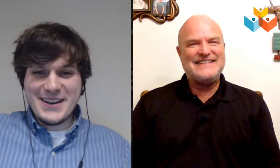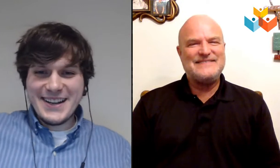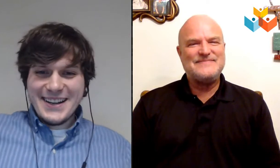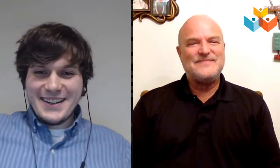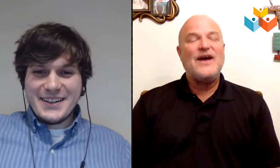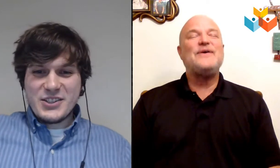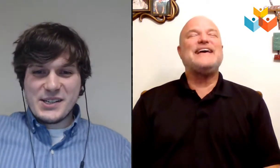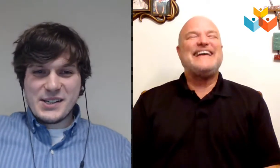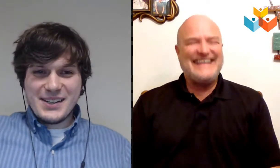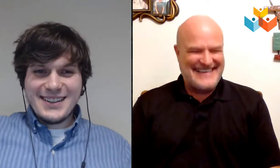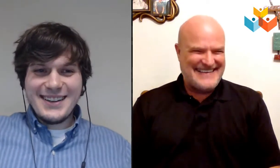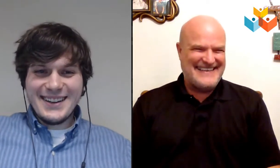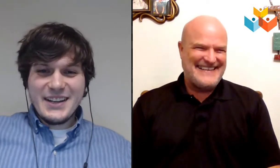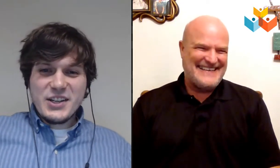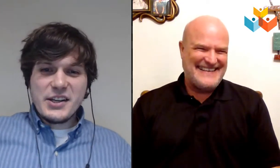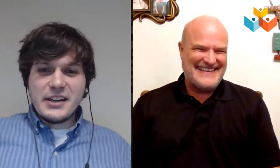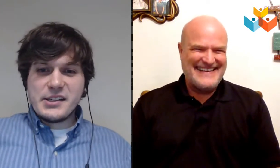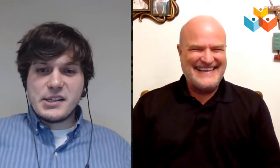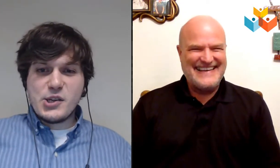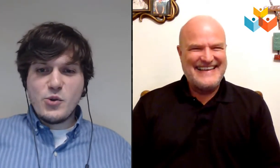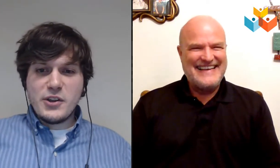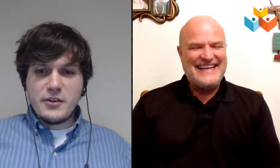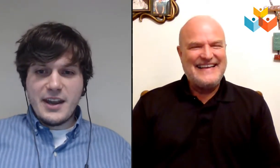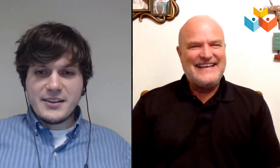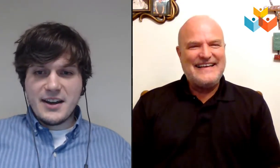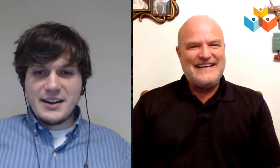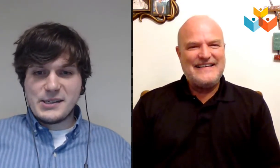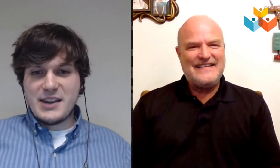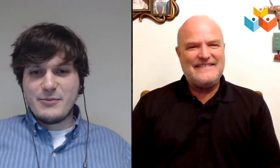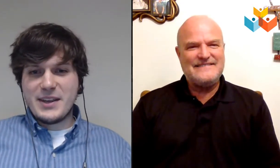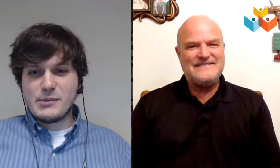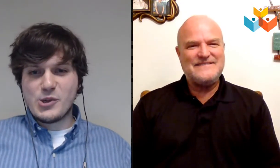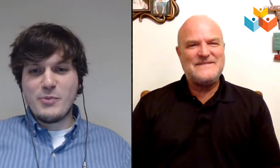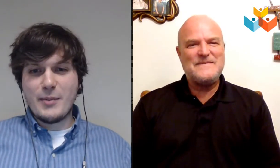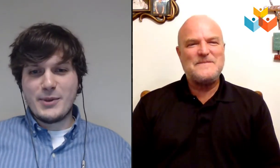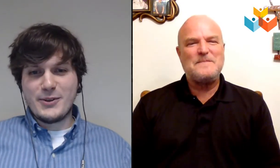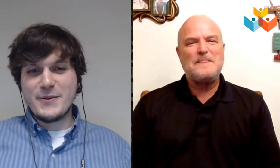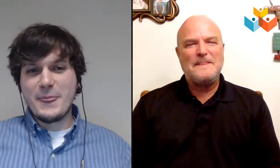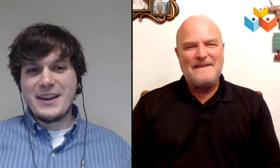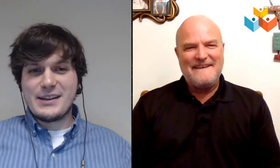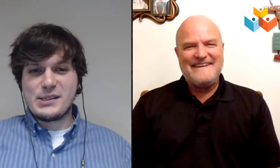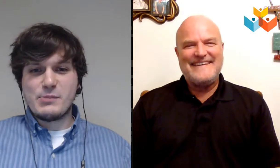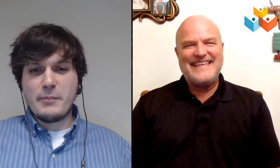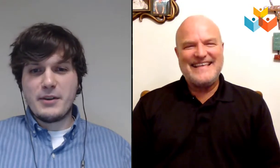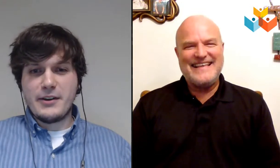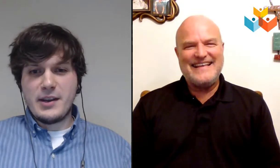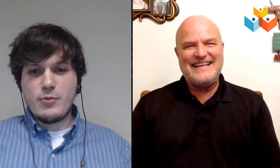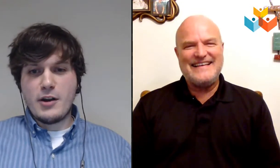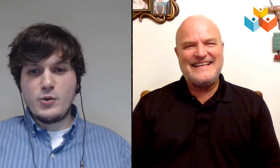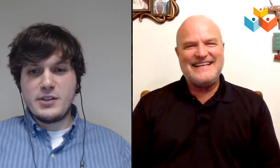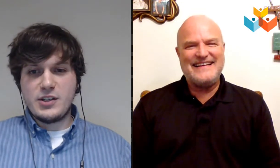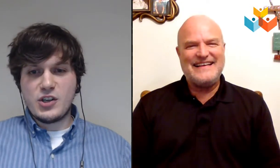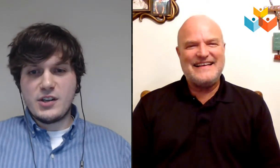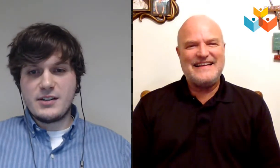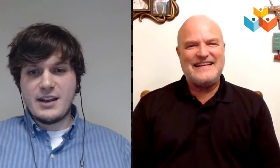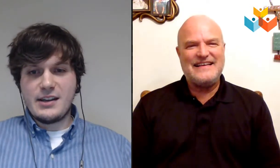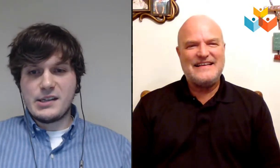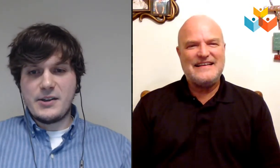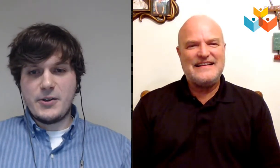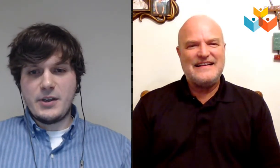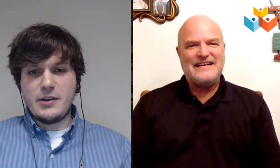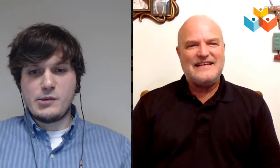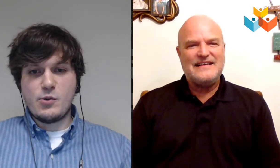ad, by the way. Okay. Since you and your neckties have become so popular, has this popularity brought new attention